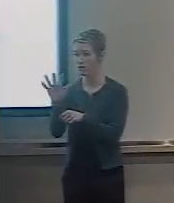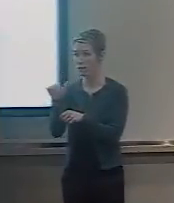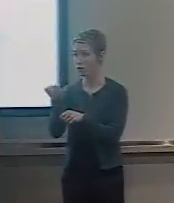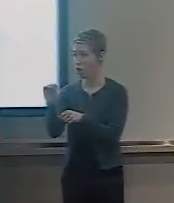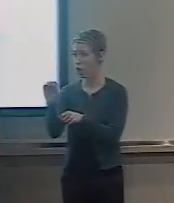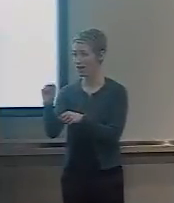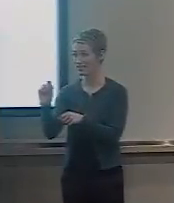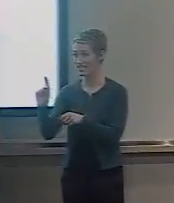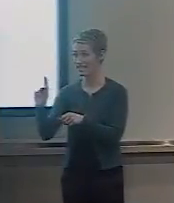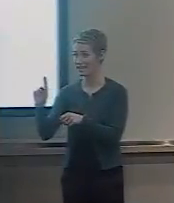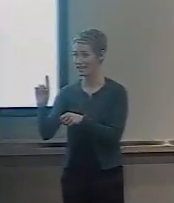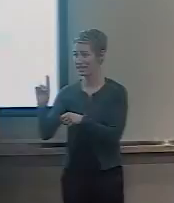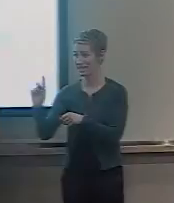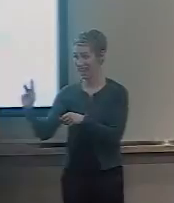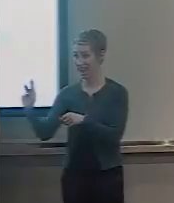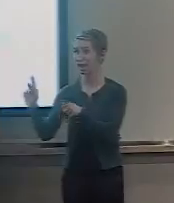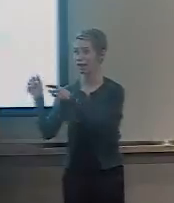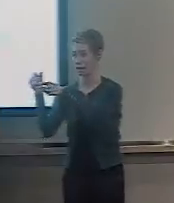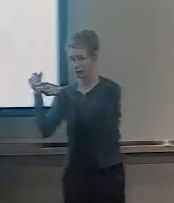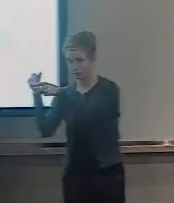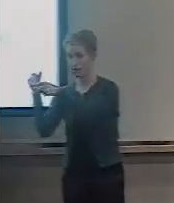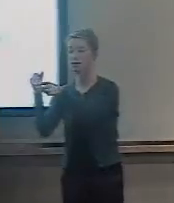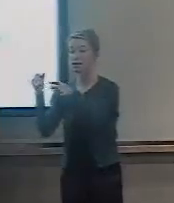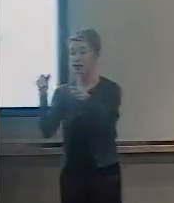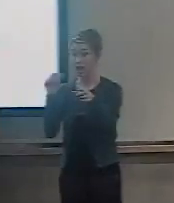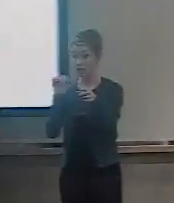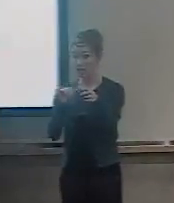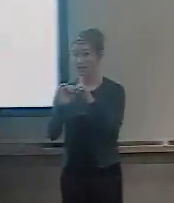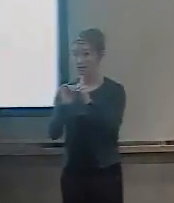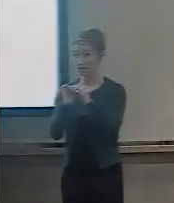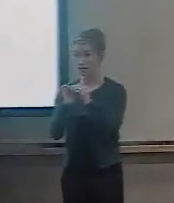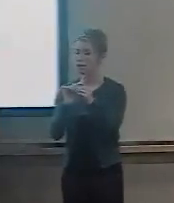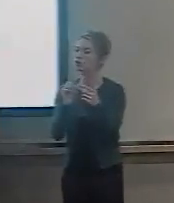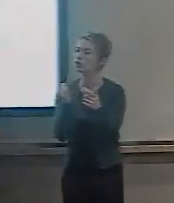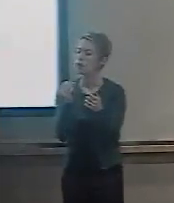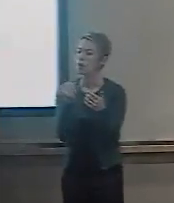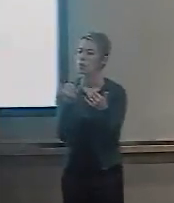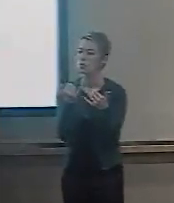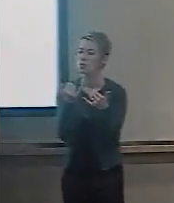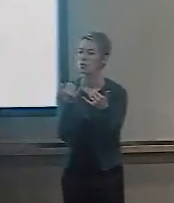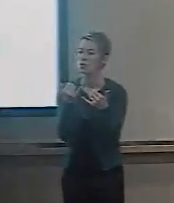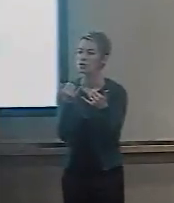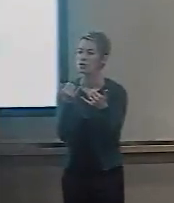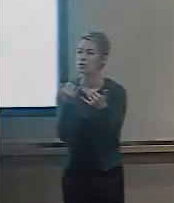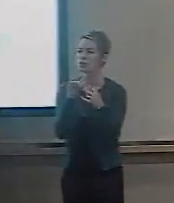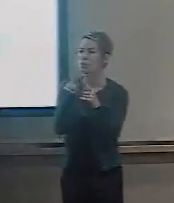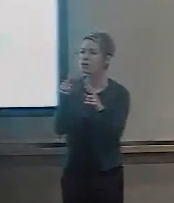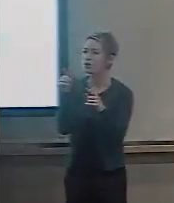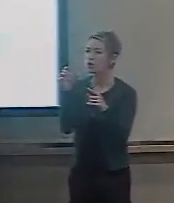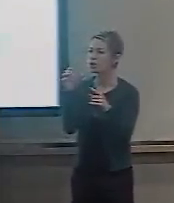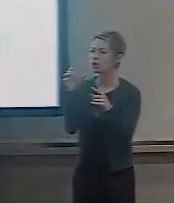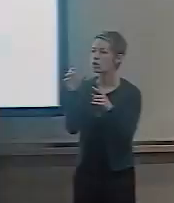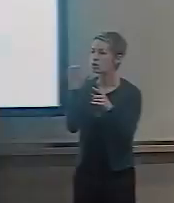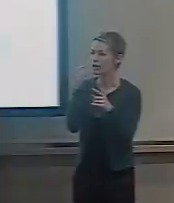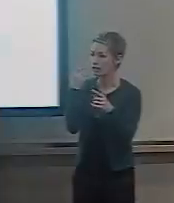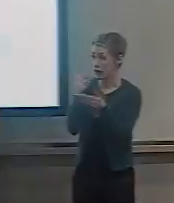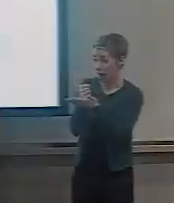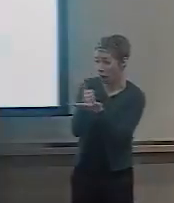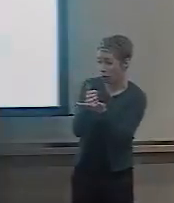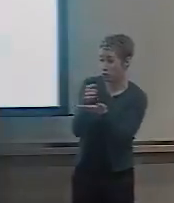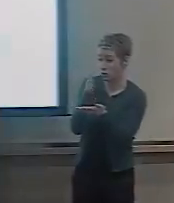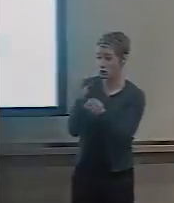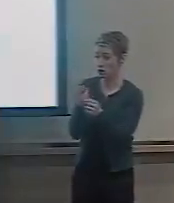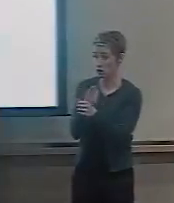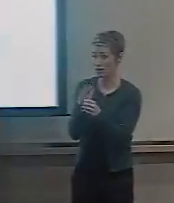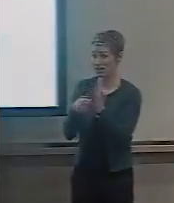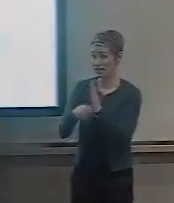SDK? And that's how you... now, is So when you're looking for help, you're just going to use like the